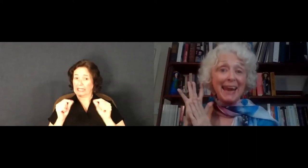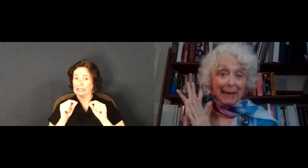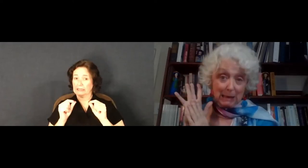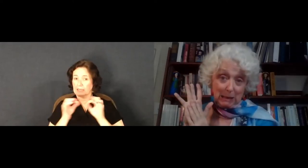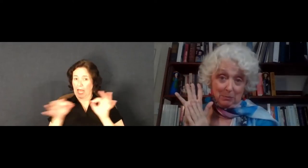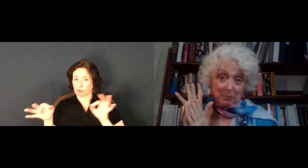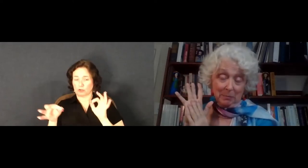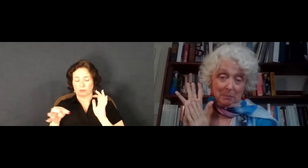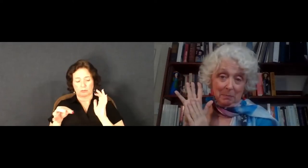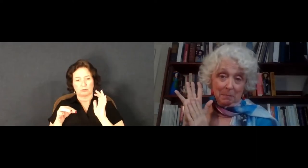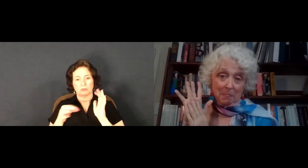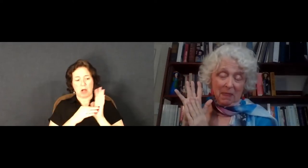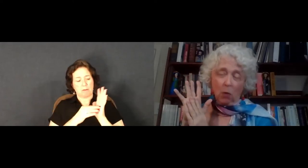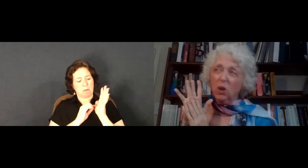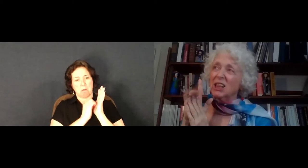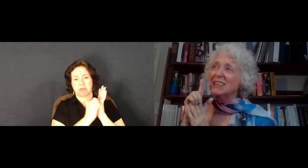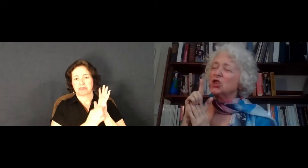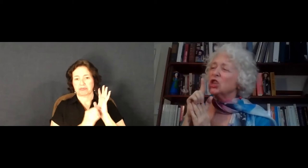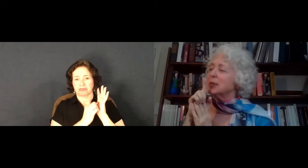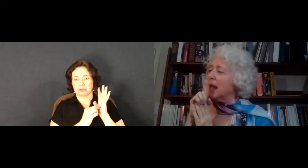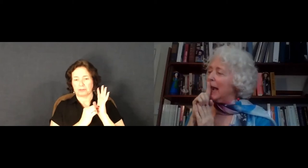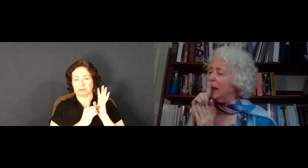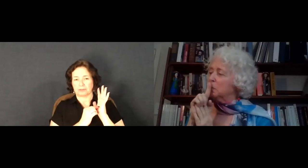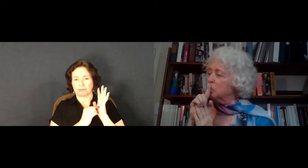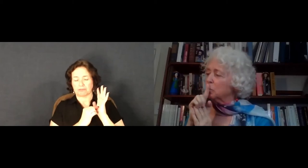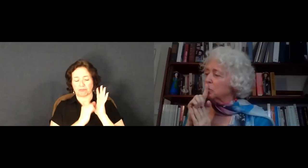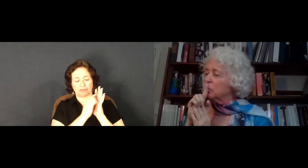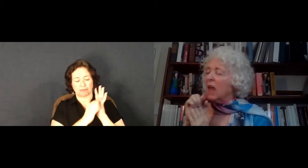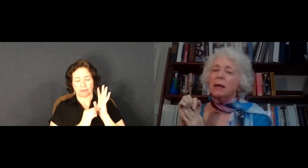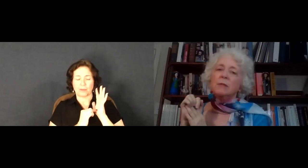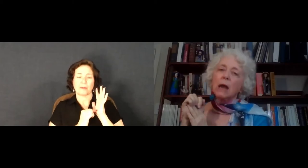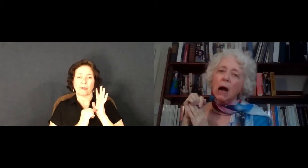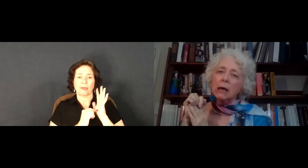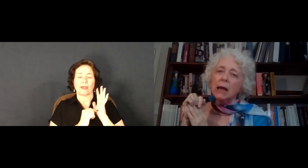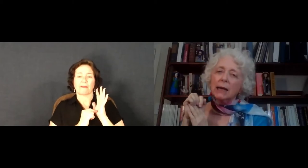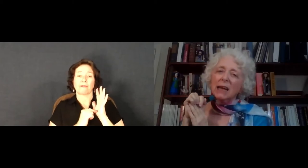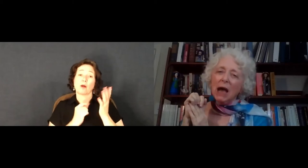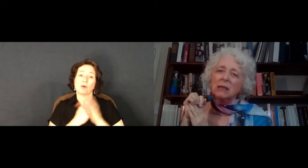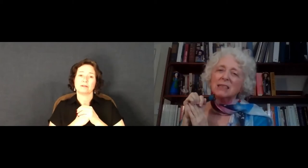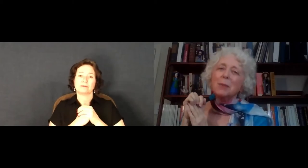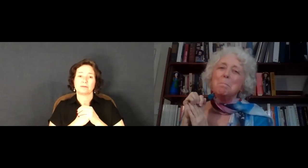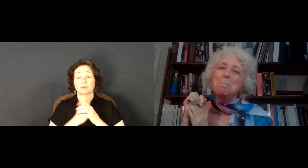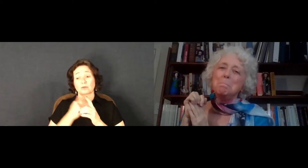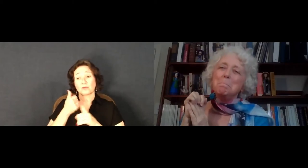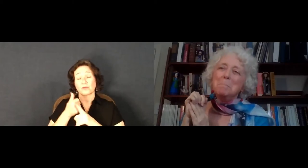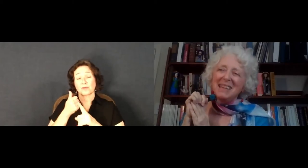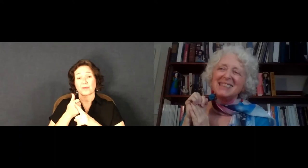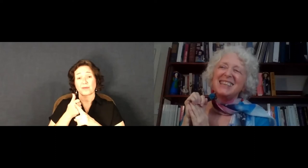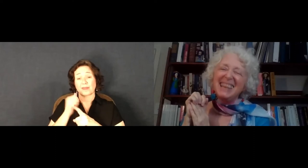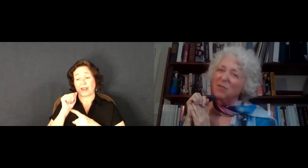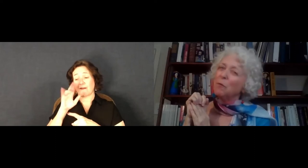her hand. Well, let's just say that Ariana got some